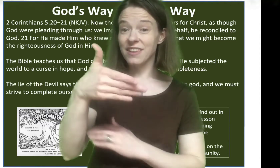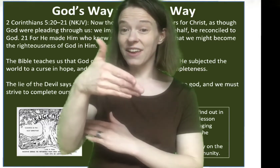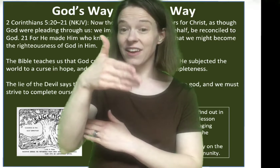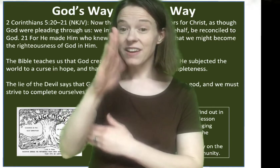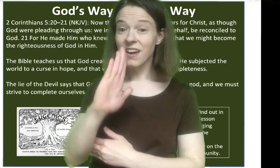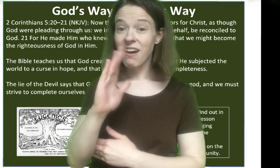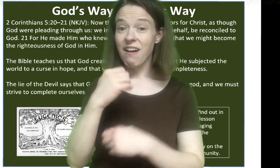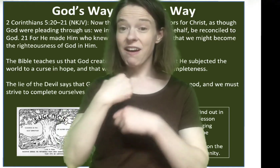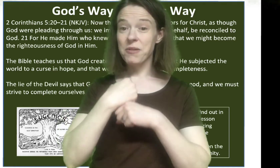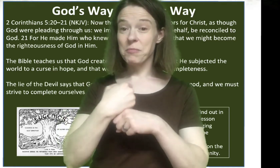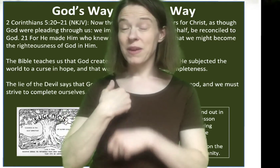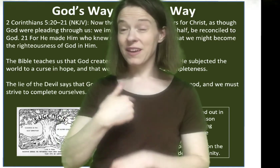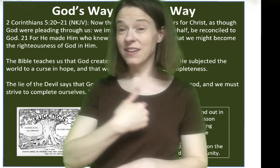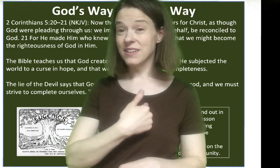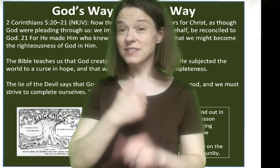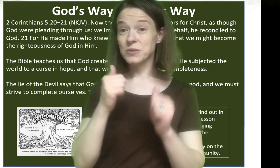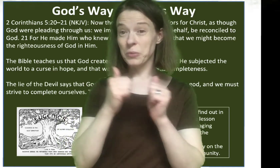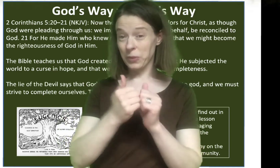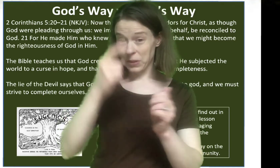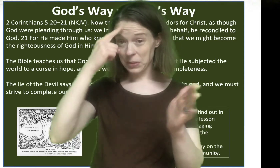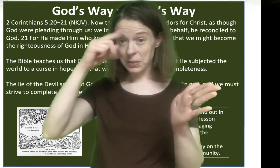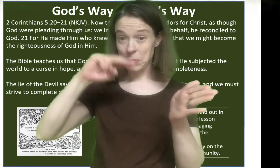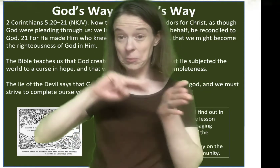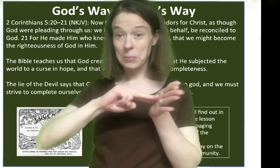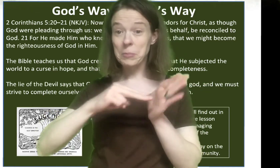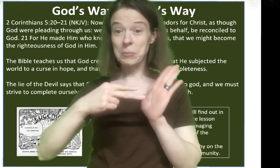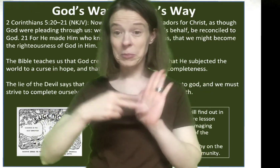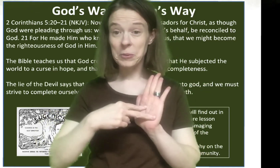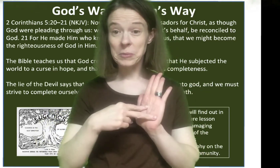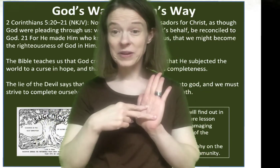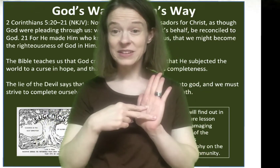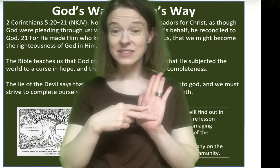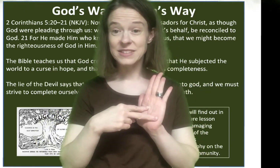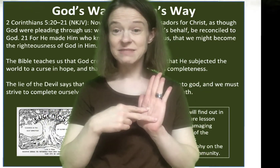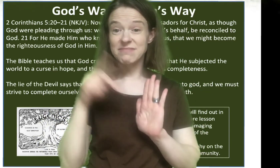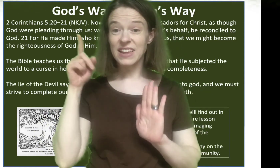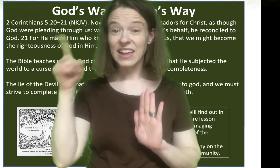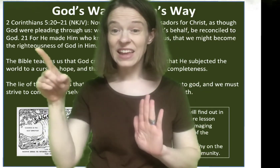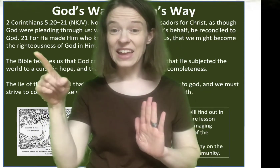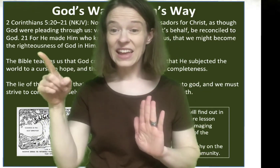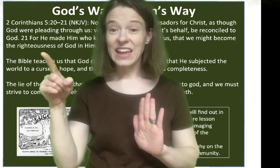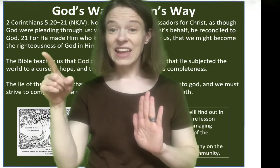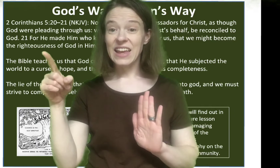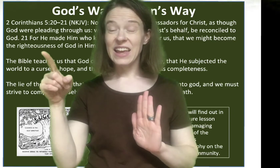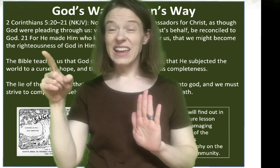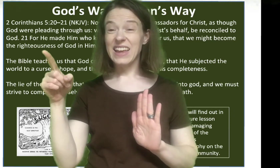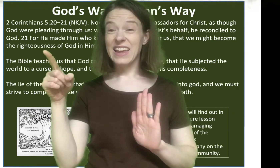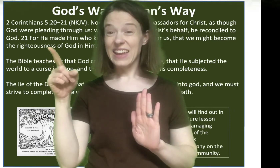us that God made us with a purpose, and that